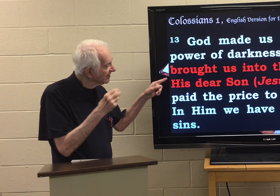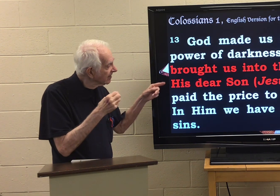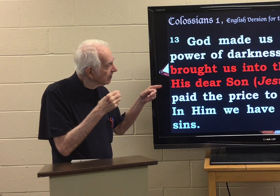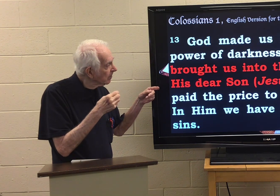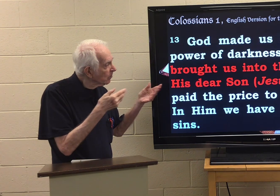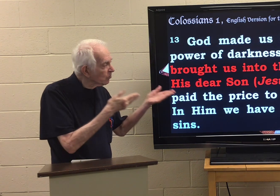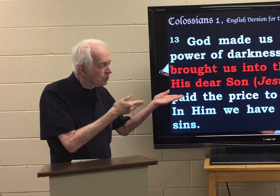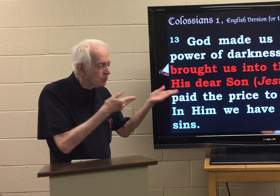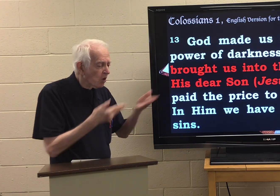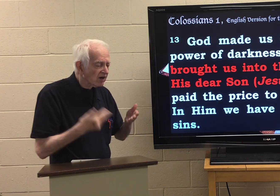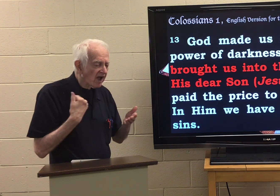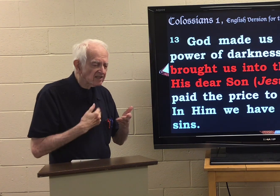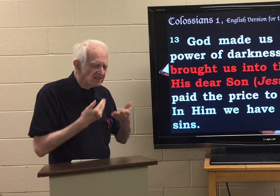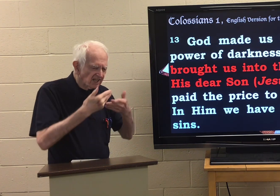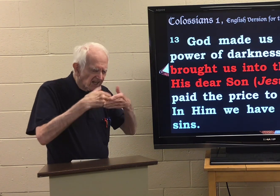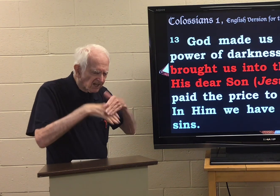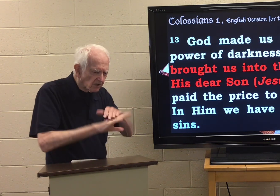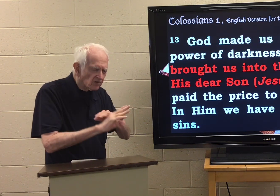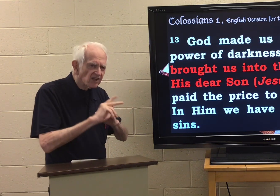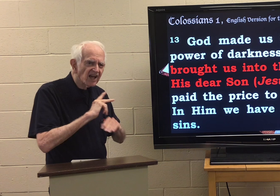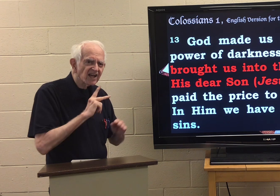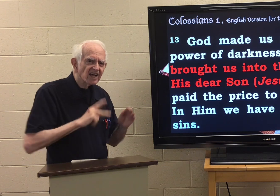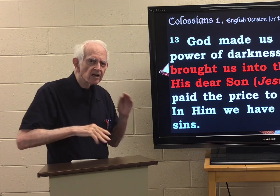And he brought us into the kingdom